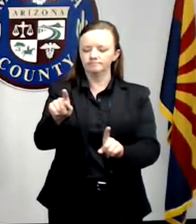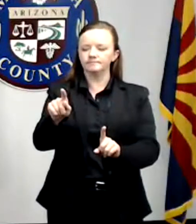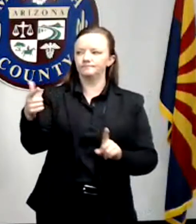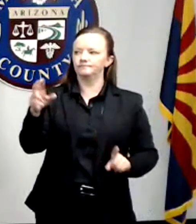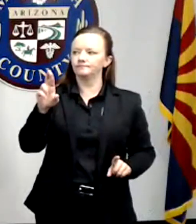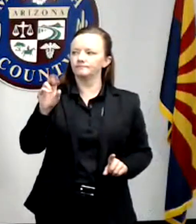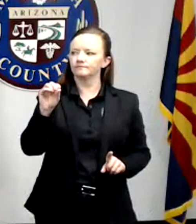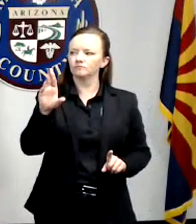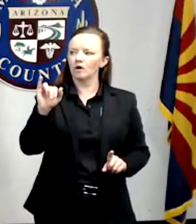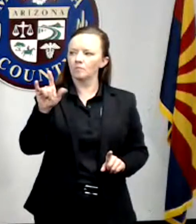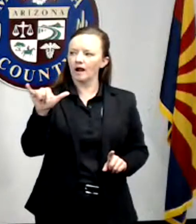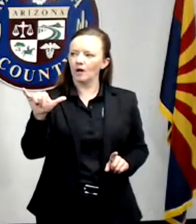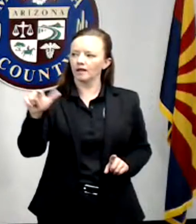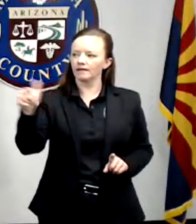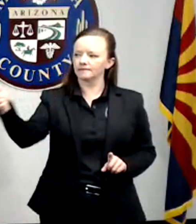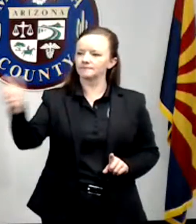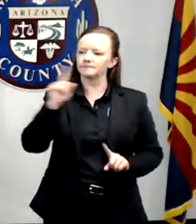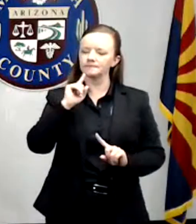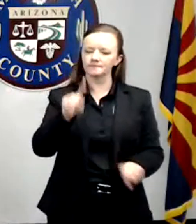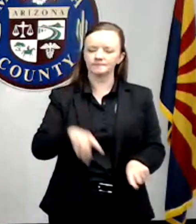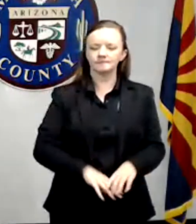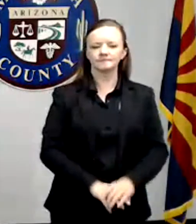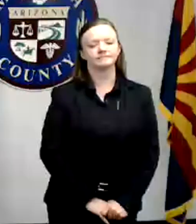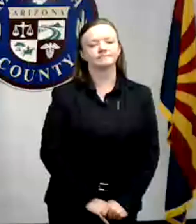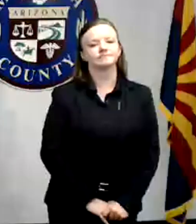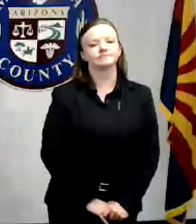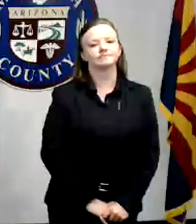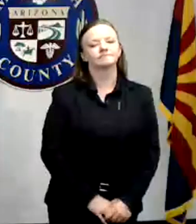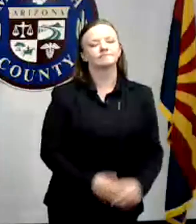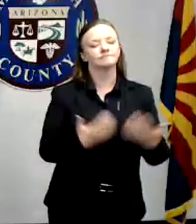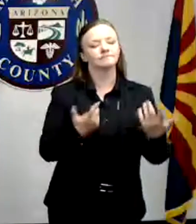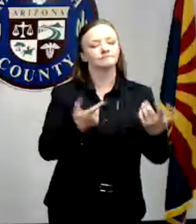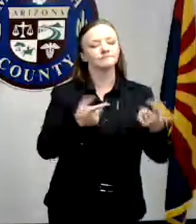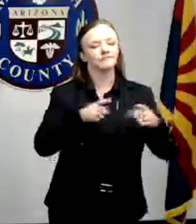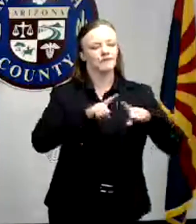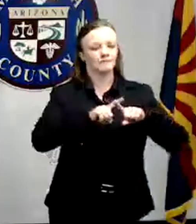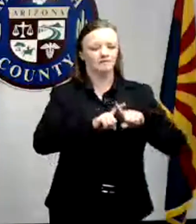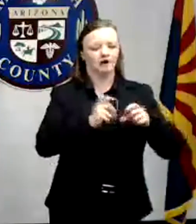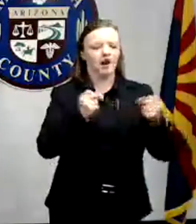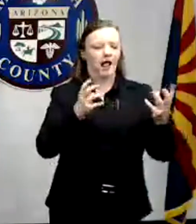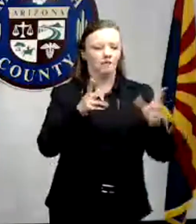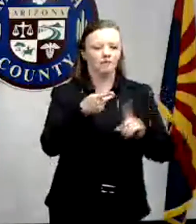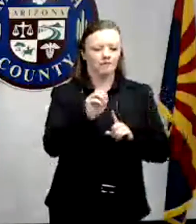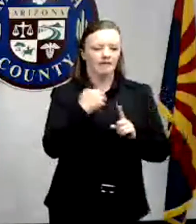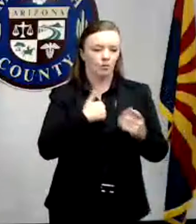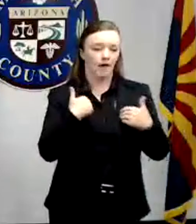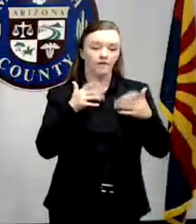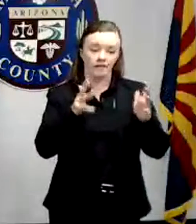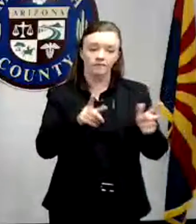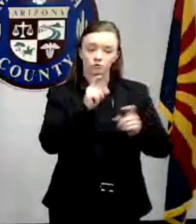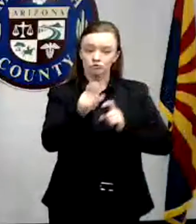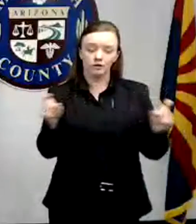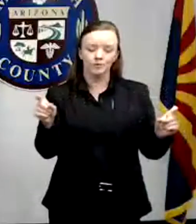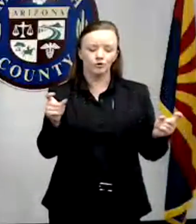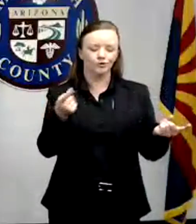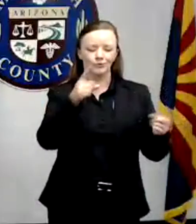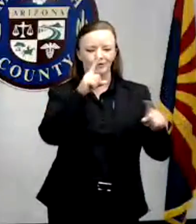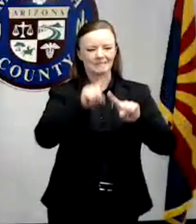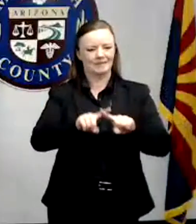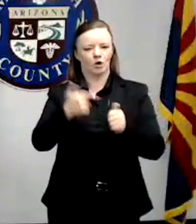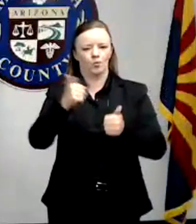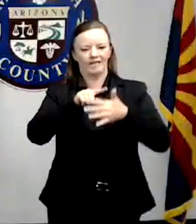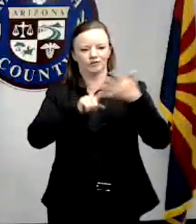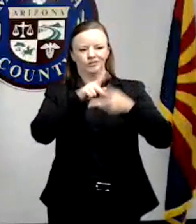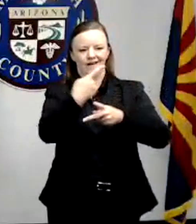appropriated. So Robert Rowley can answer that question today about PPE. We have less left to distribute. Really depends on which one we're talking about. The